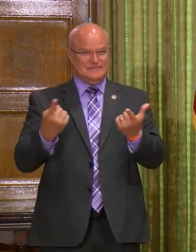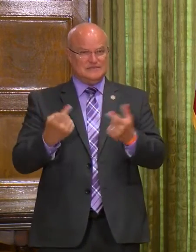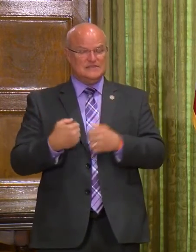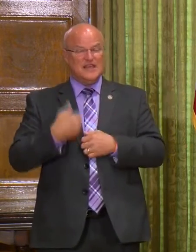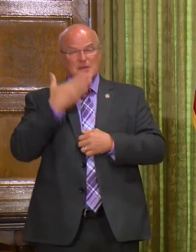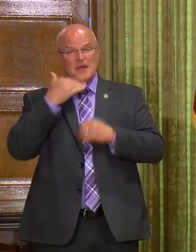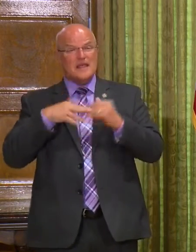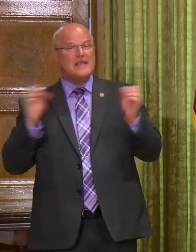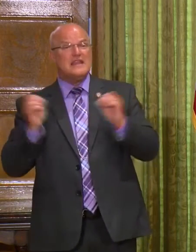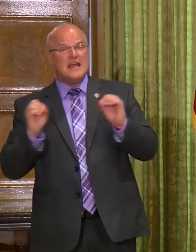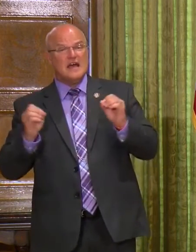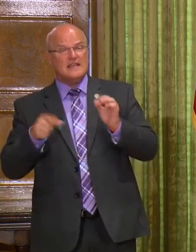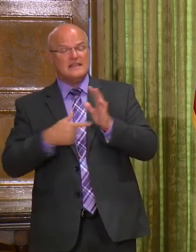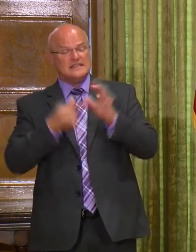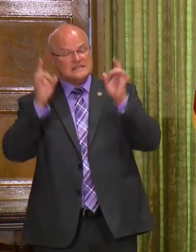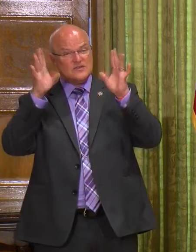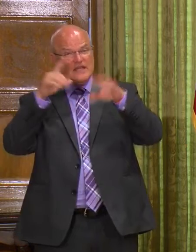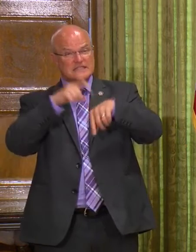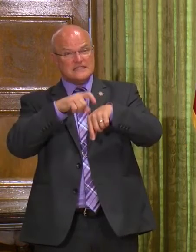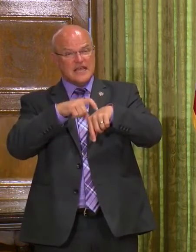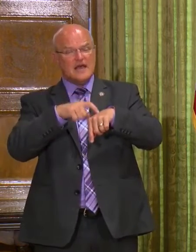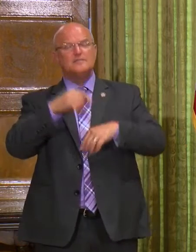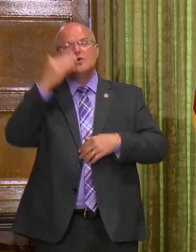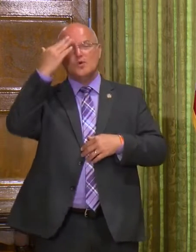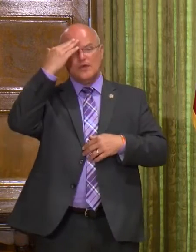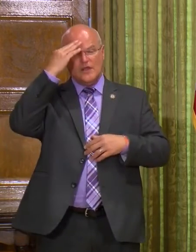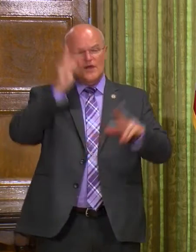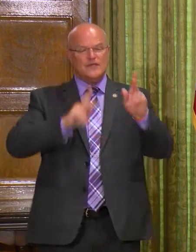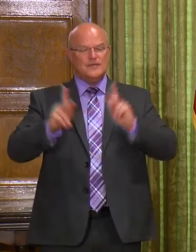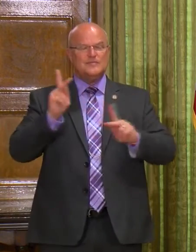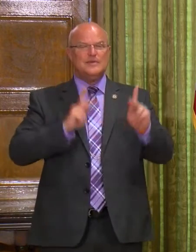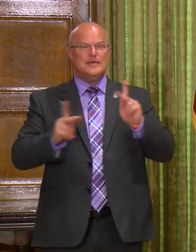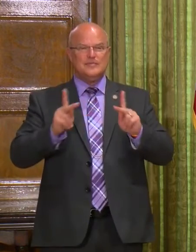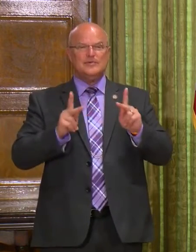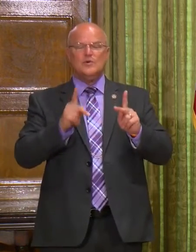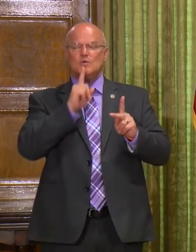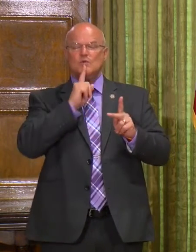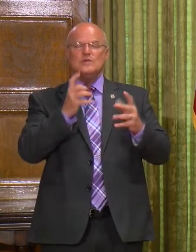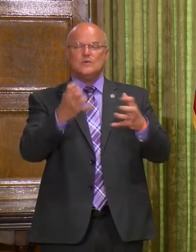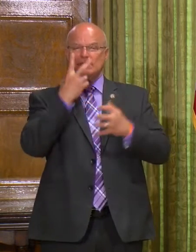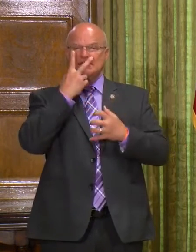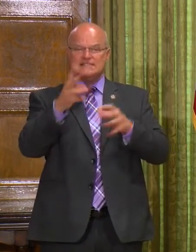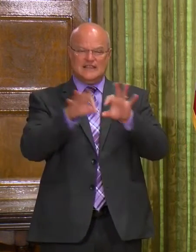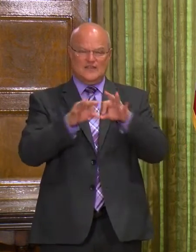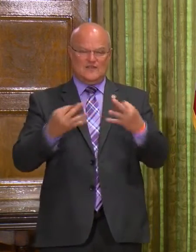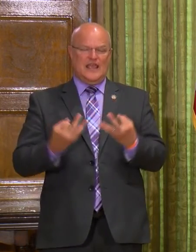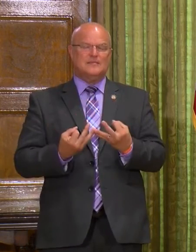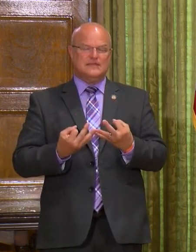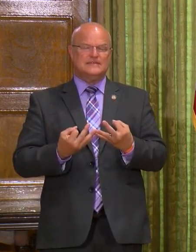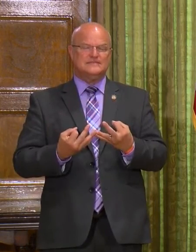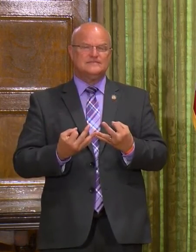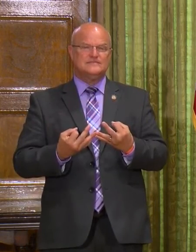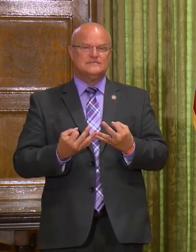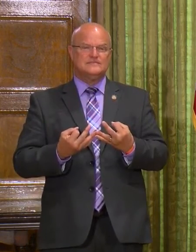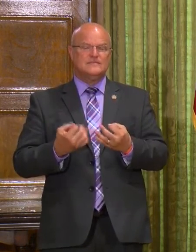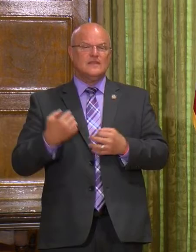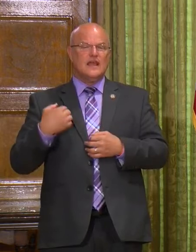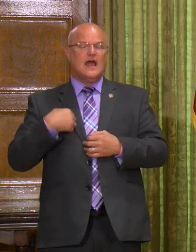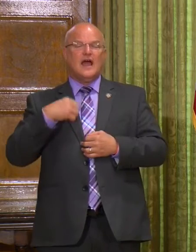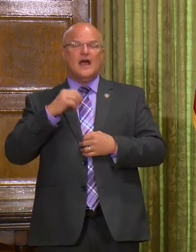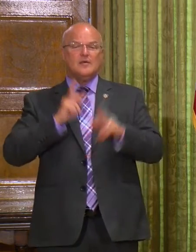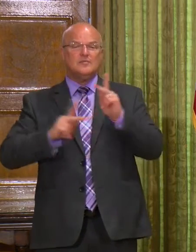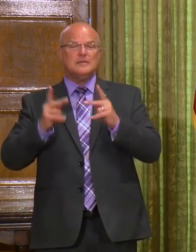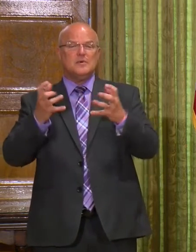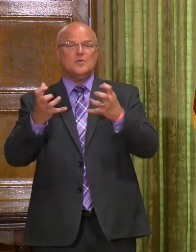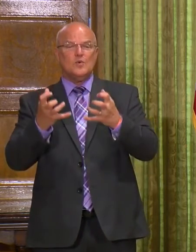than nothing during a time of crisis, we know that these residents and family members really want to see their loved ones. Our elders look so forward